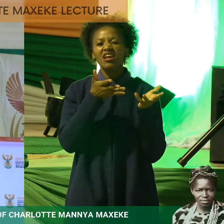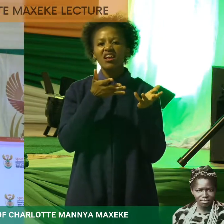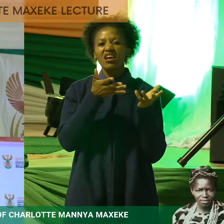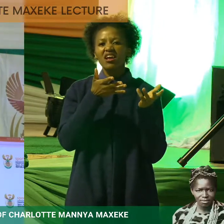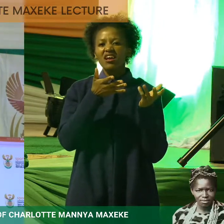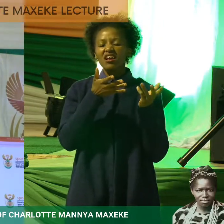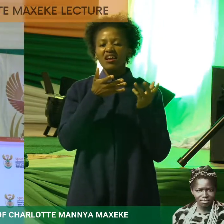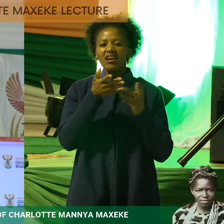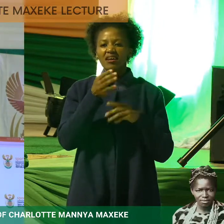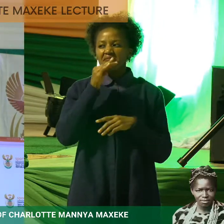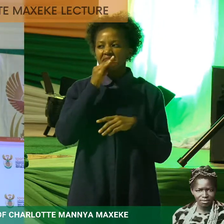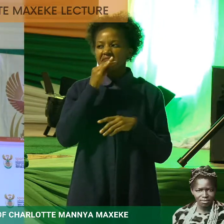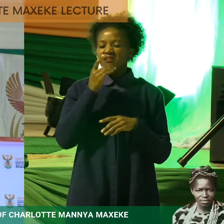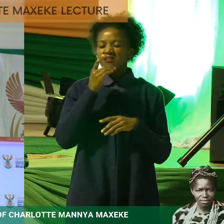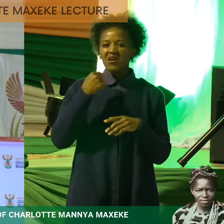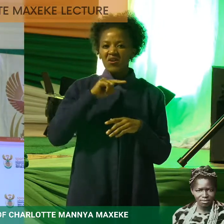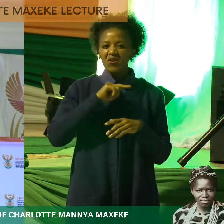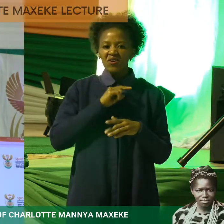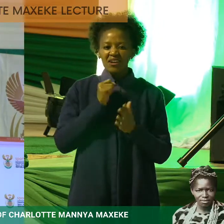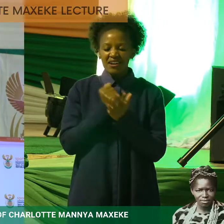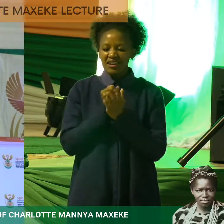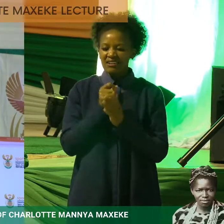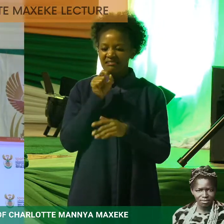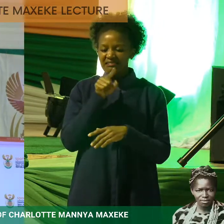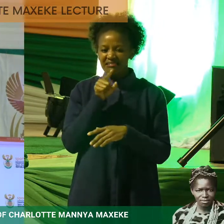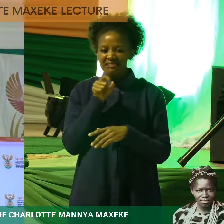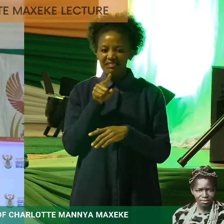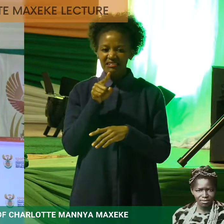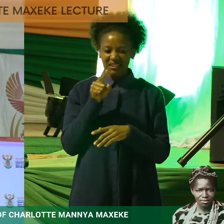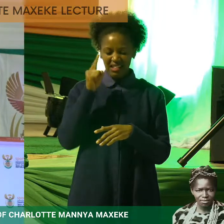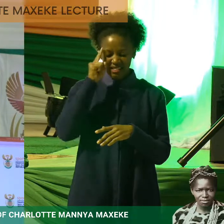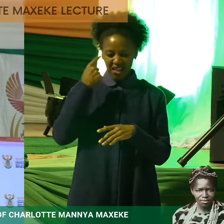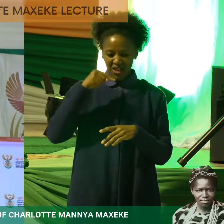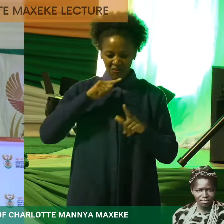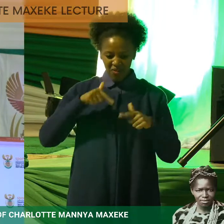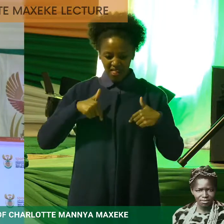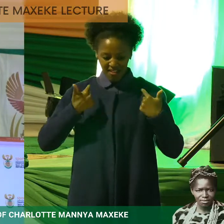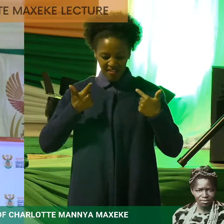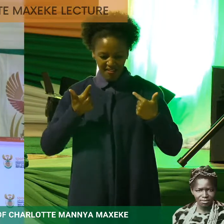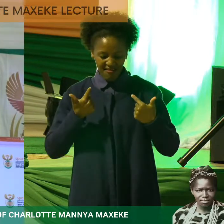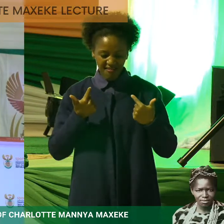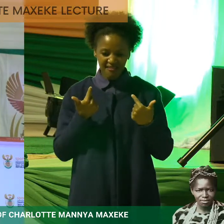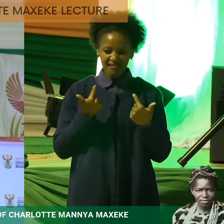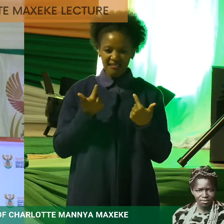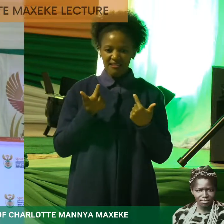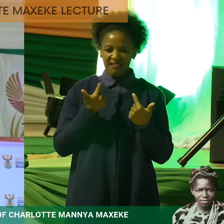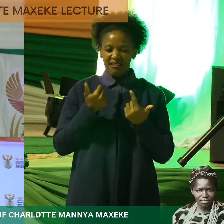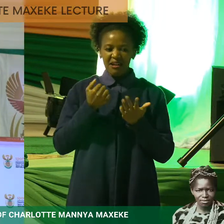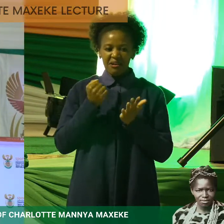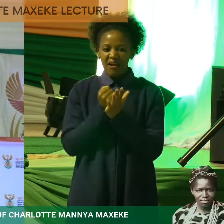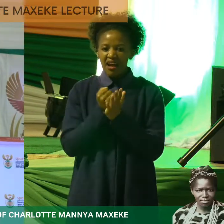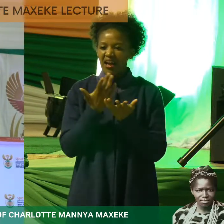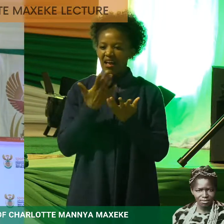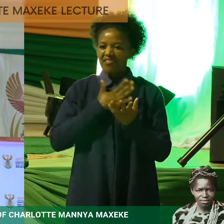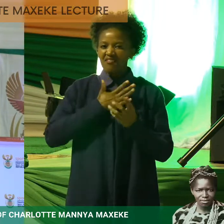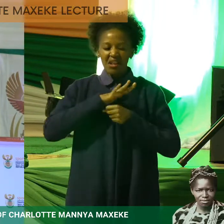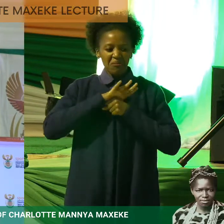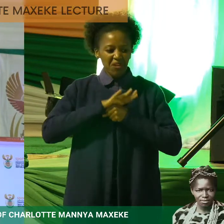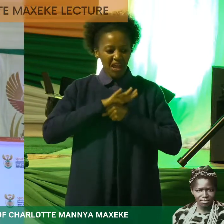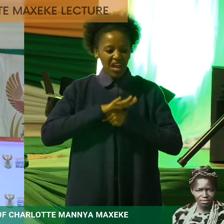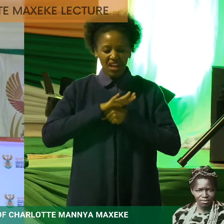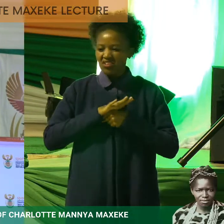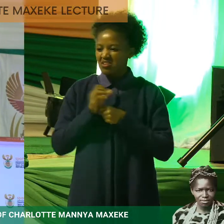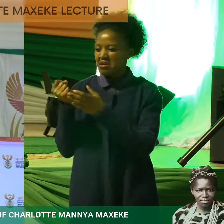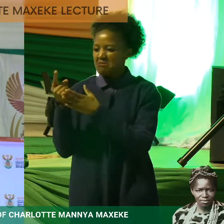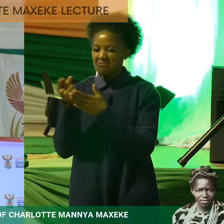and relate it to our lives as young people. Ugutu, we should not be subjected or pressurized by what is happening